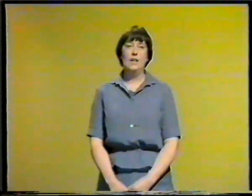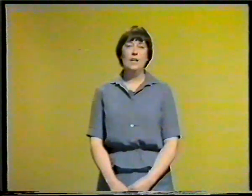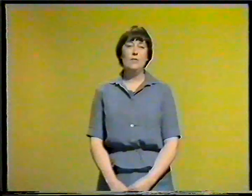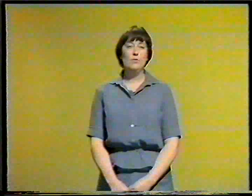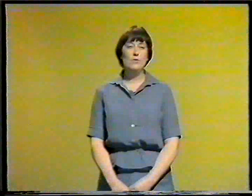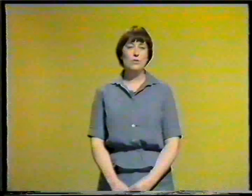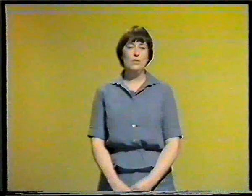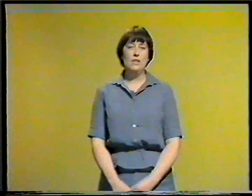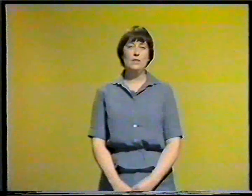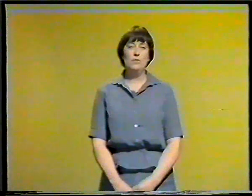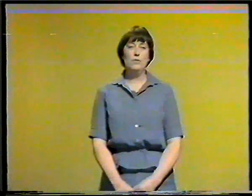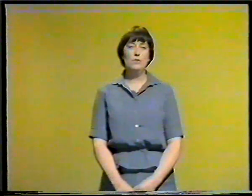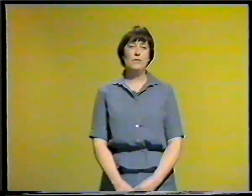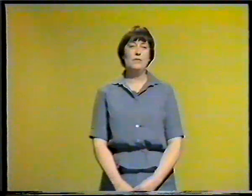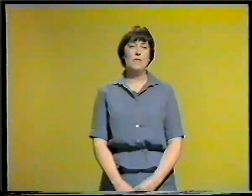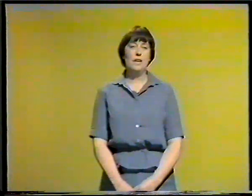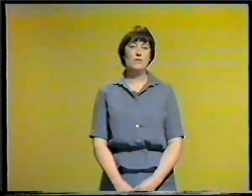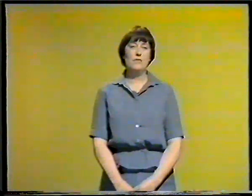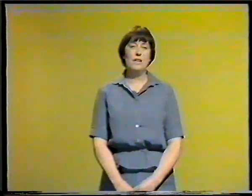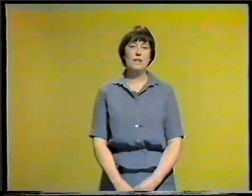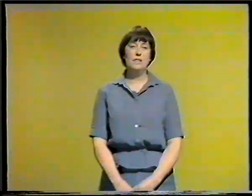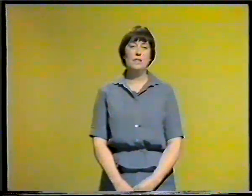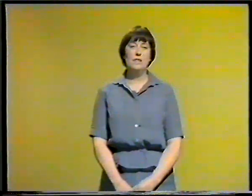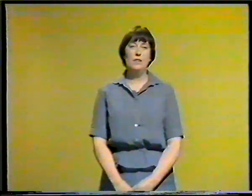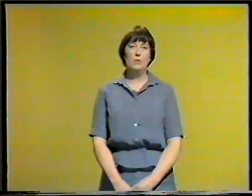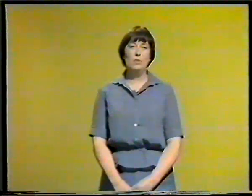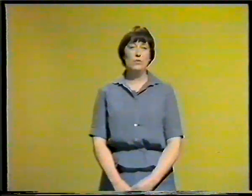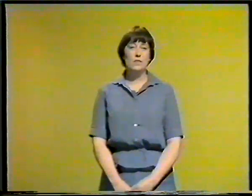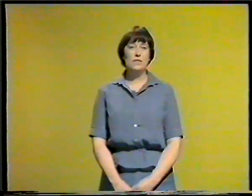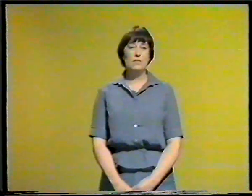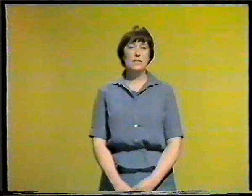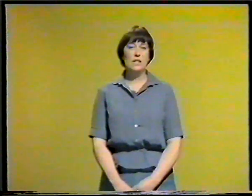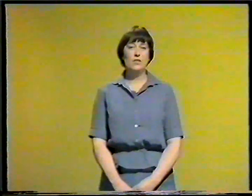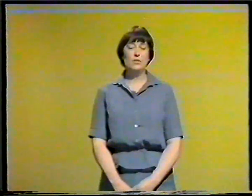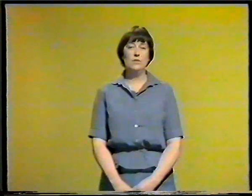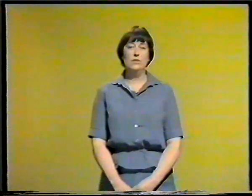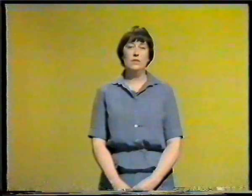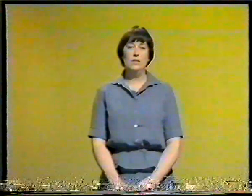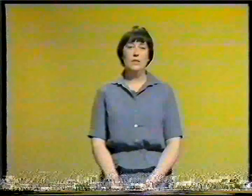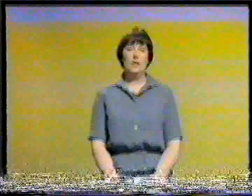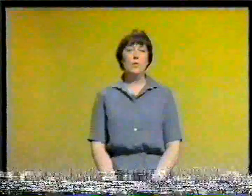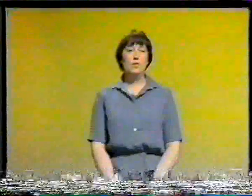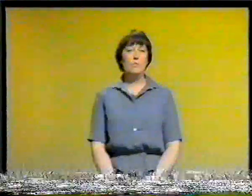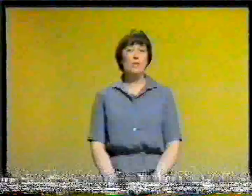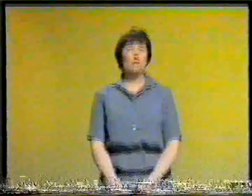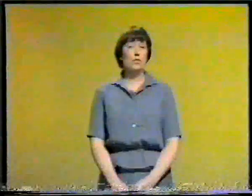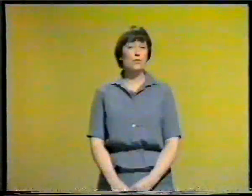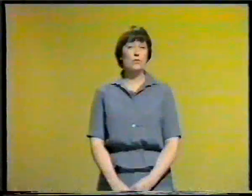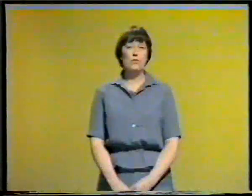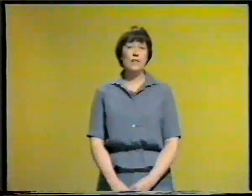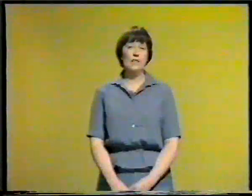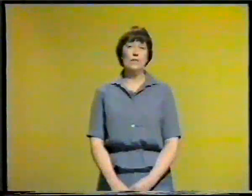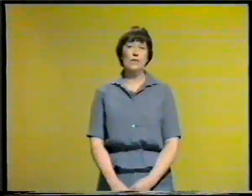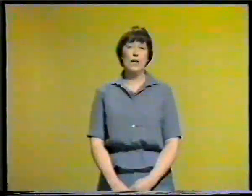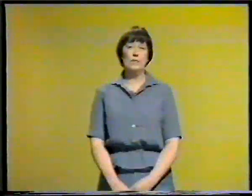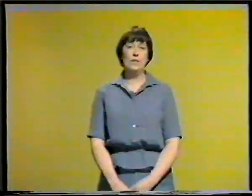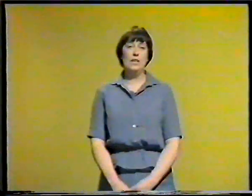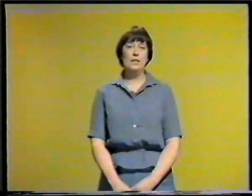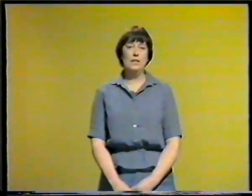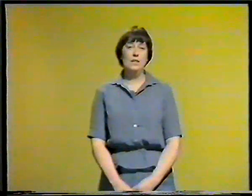If you do need a few specific extra signs that you consider essential, and which are not already in the vocabulary,